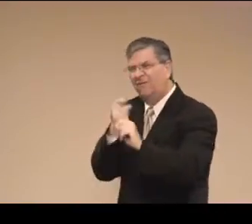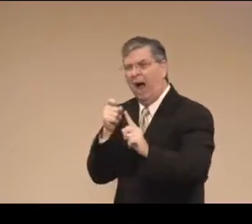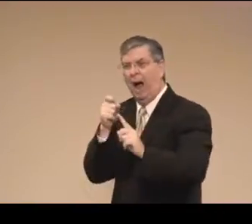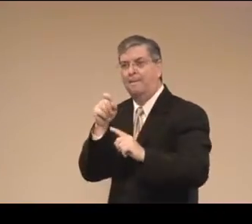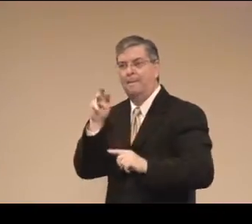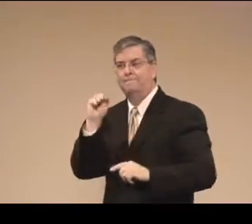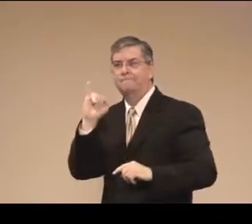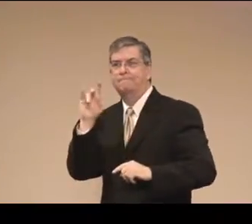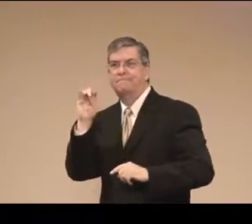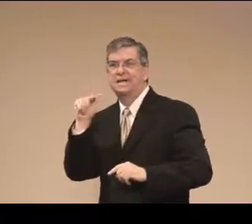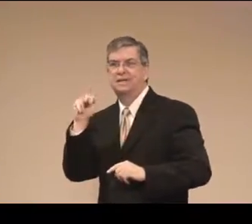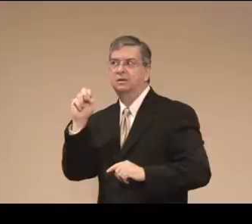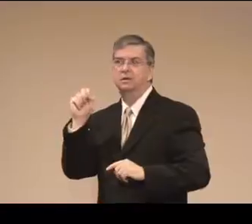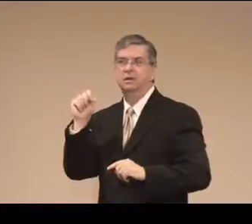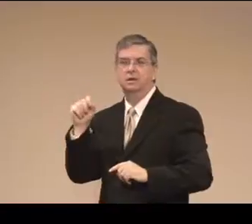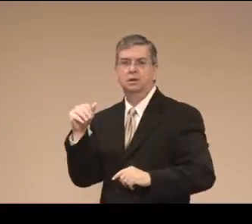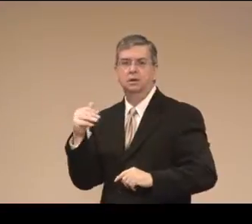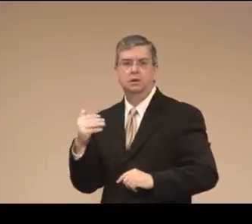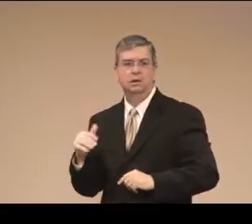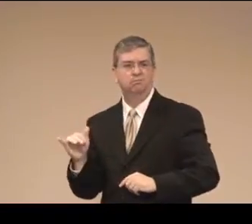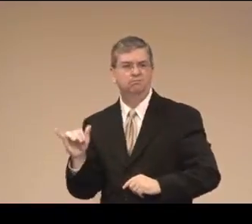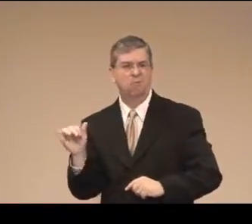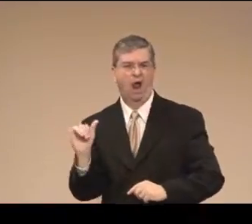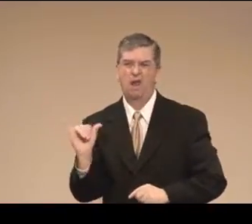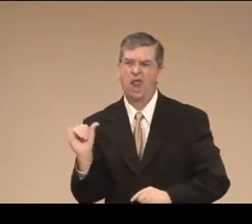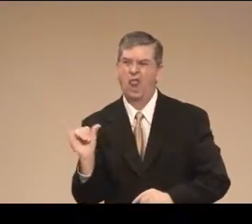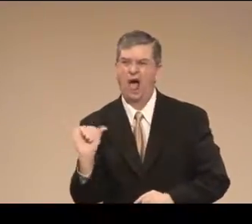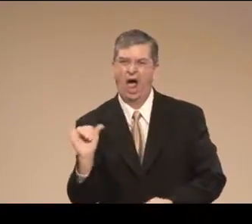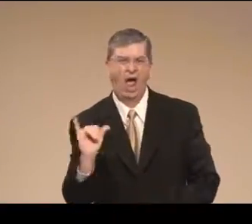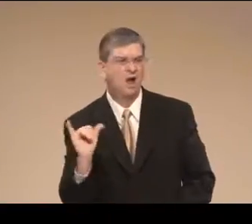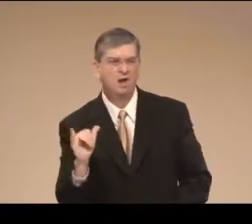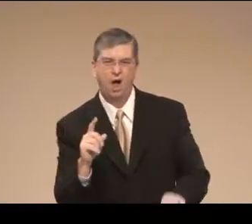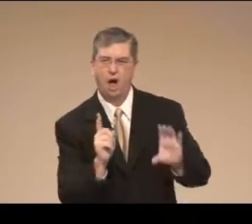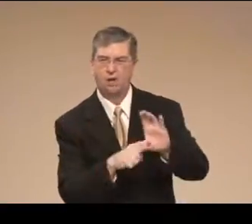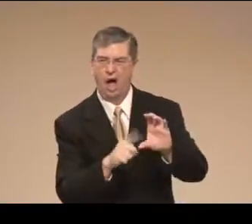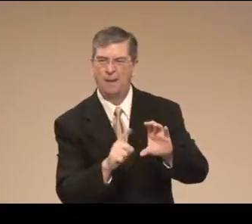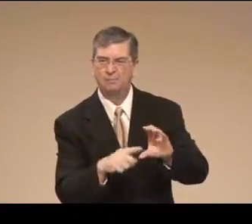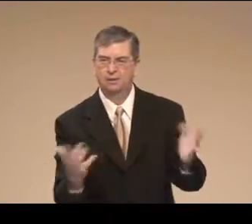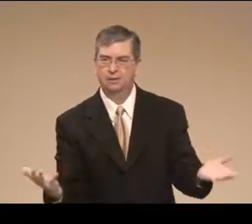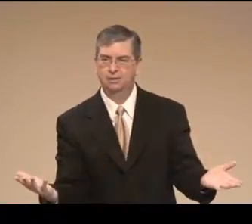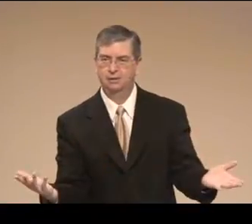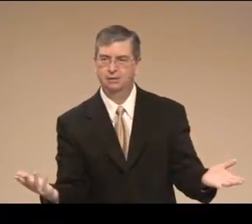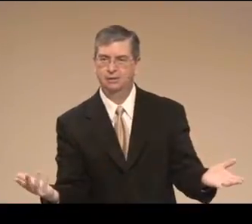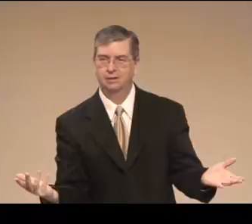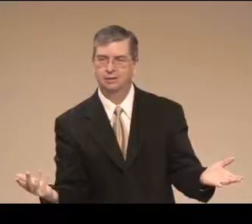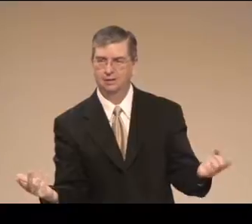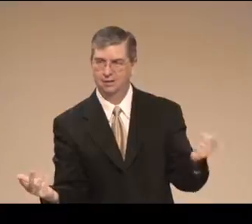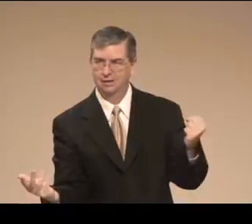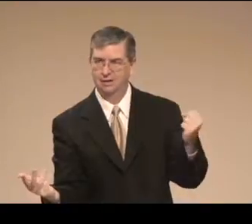would normally do that. But because he was hiding from the Midianites, what he was doing. It's like